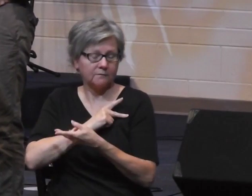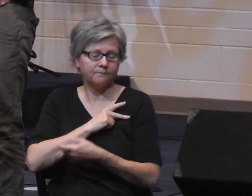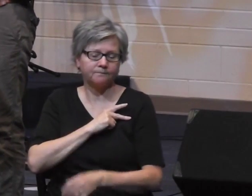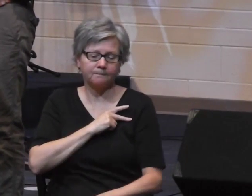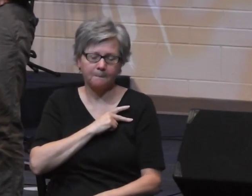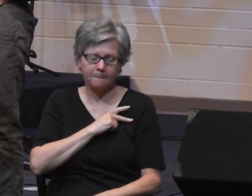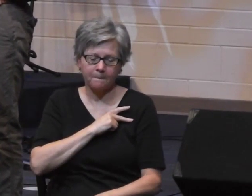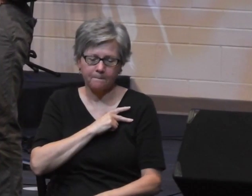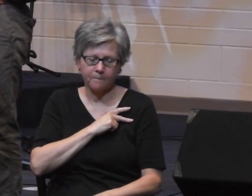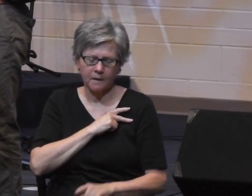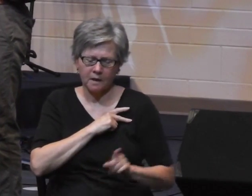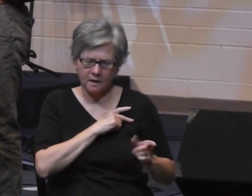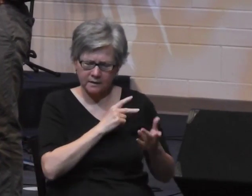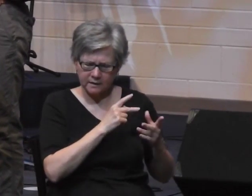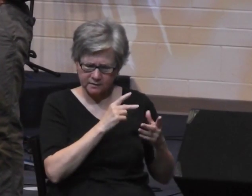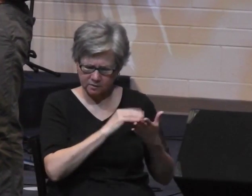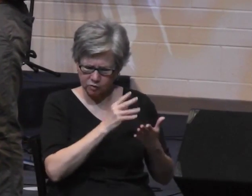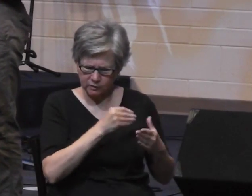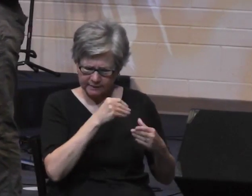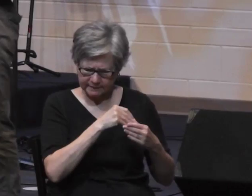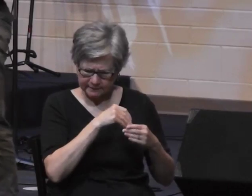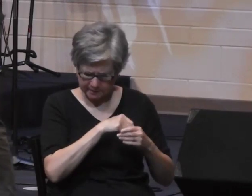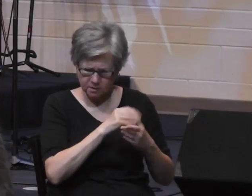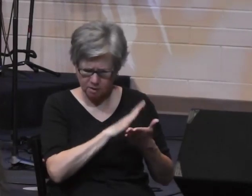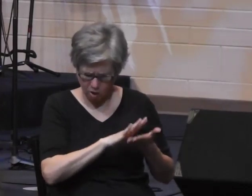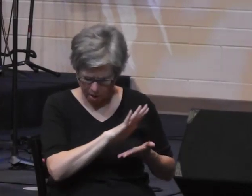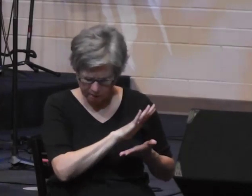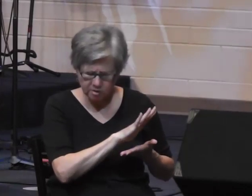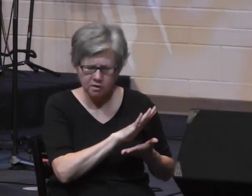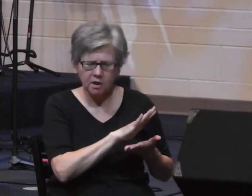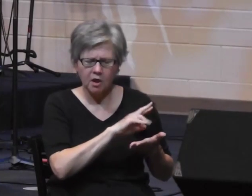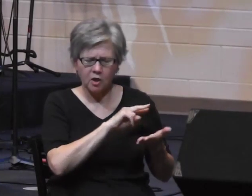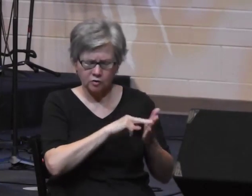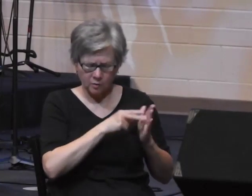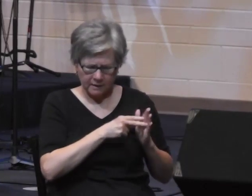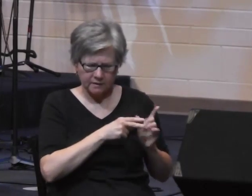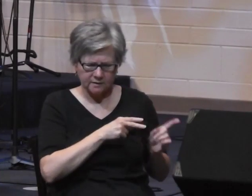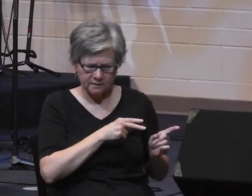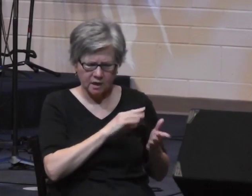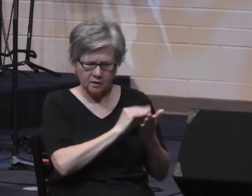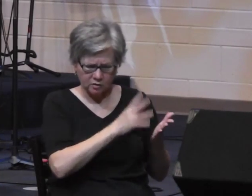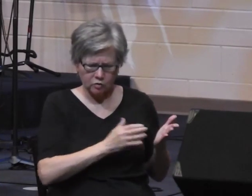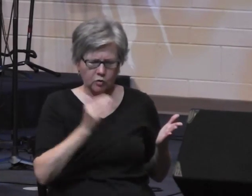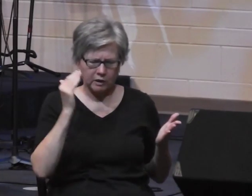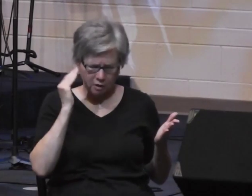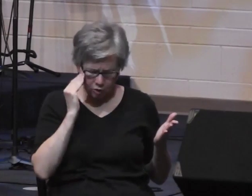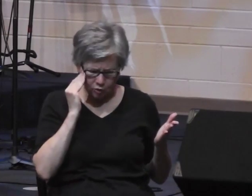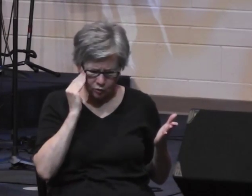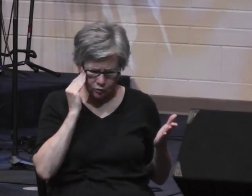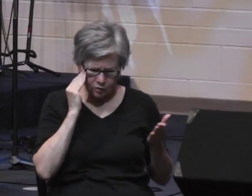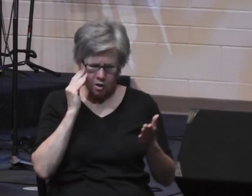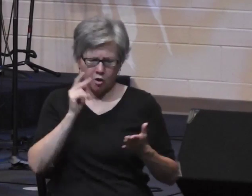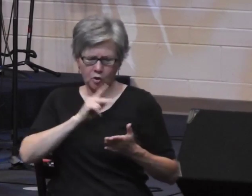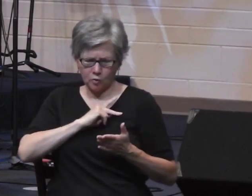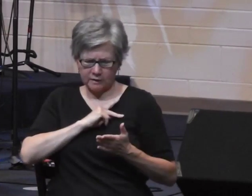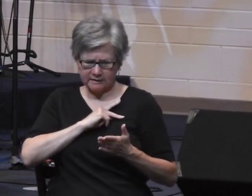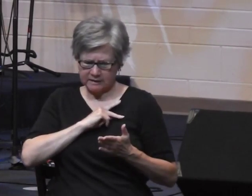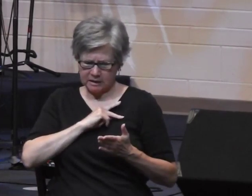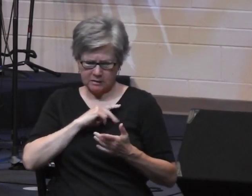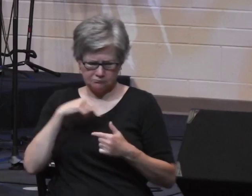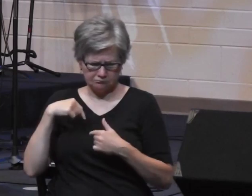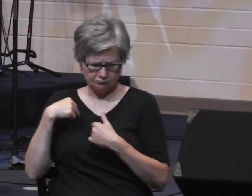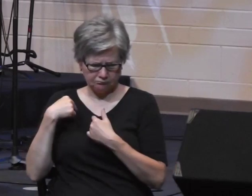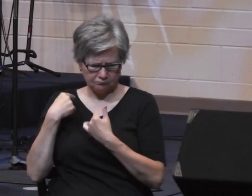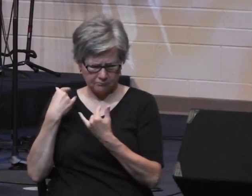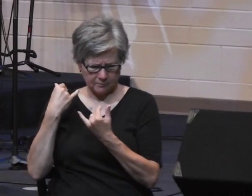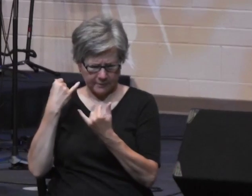from the way I'm doing the math, this student's in college, which means this student knew Christy over the last 6 to maybe 8